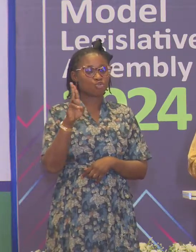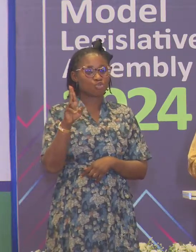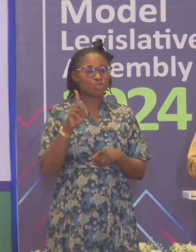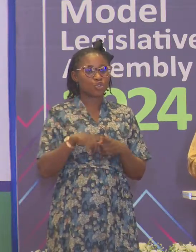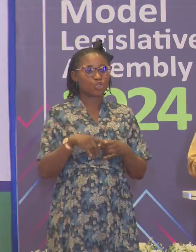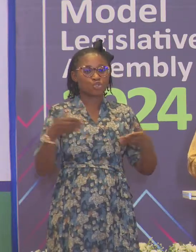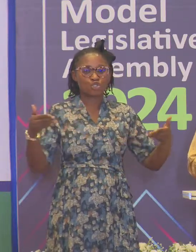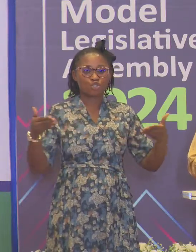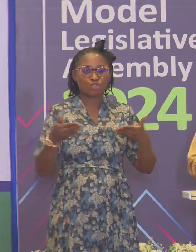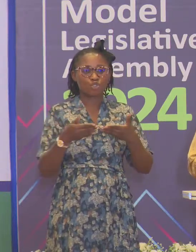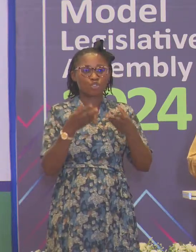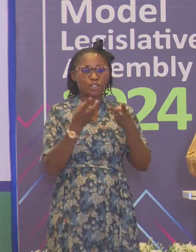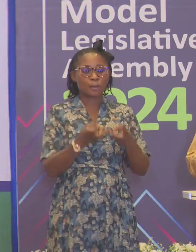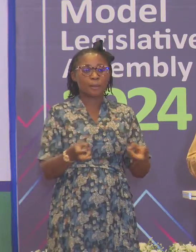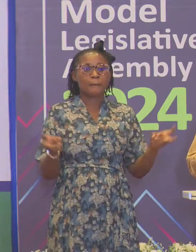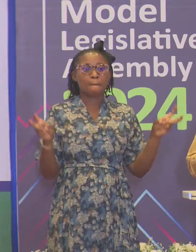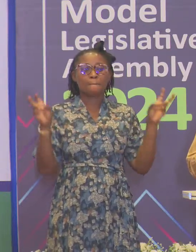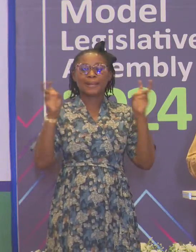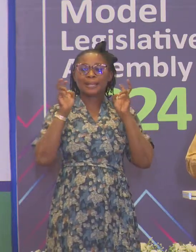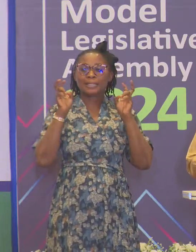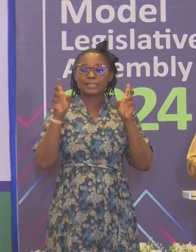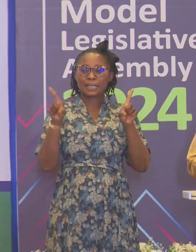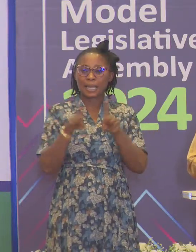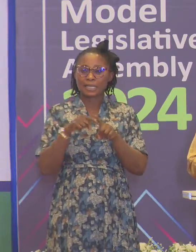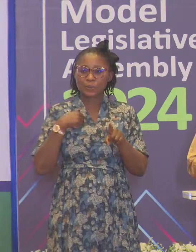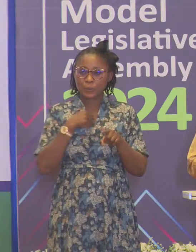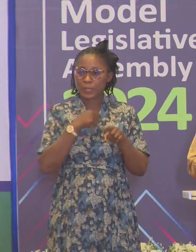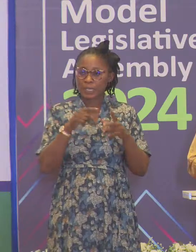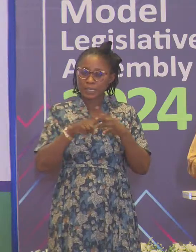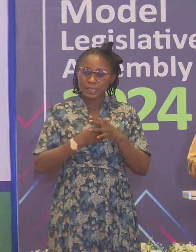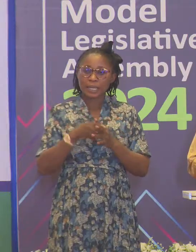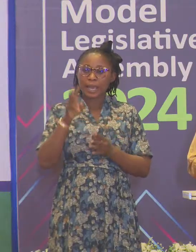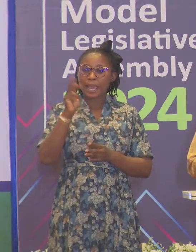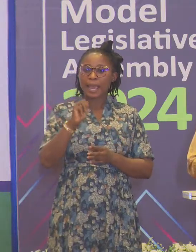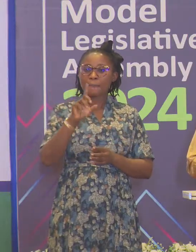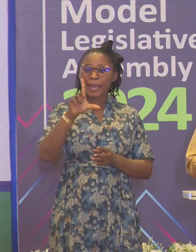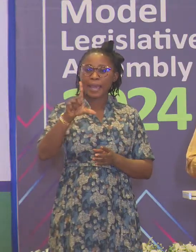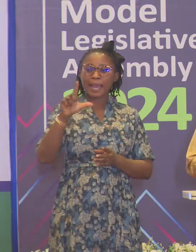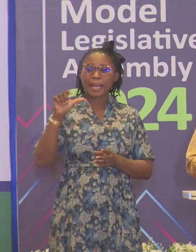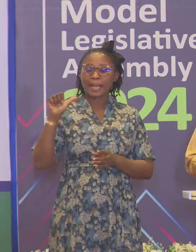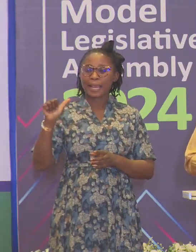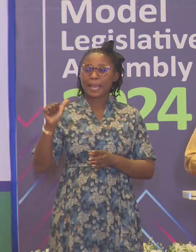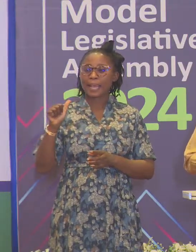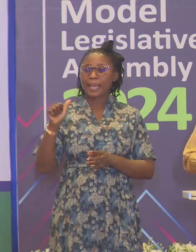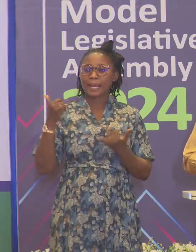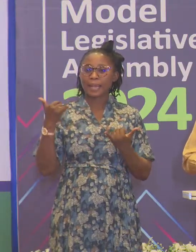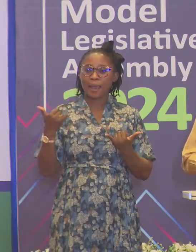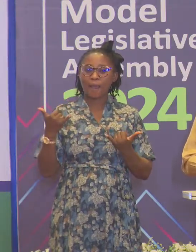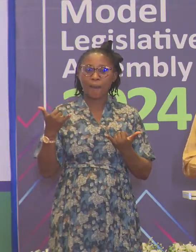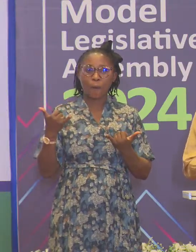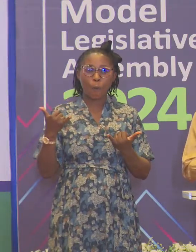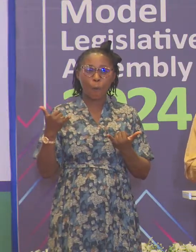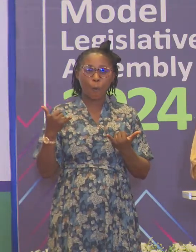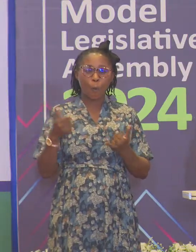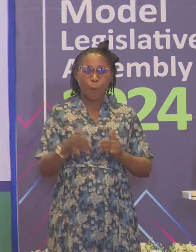panelists as we commence the Model Legislative Assembly.